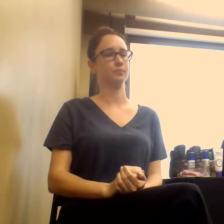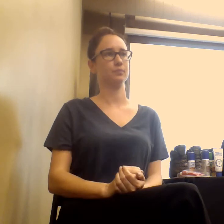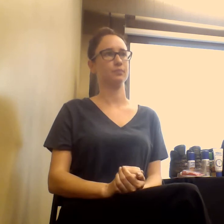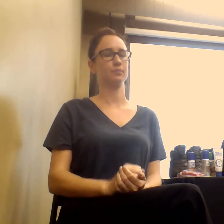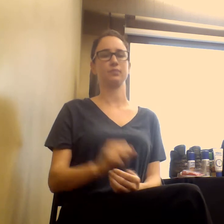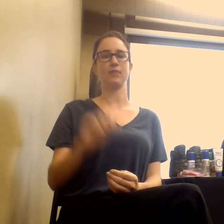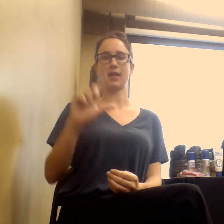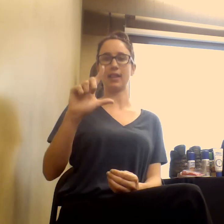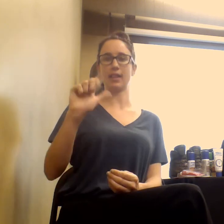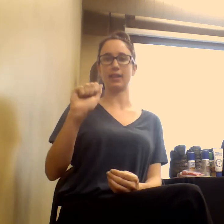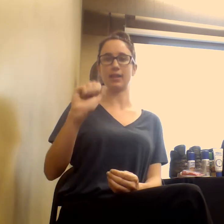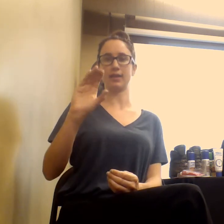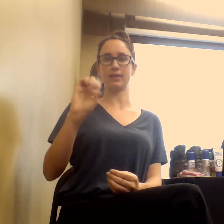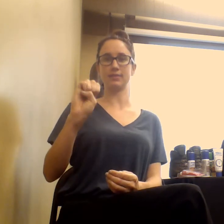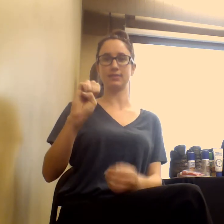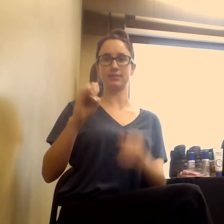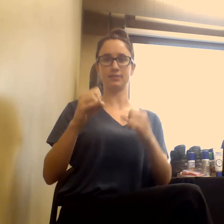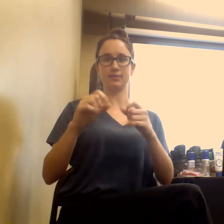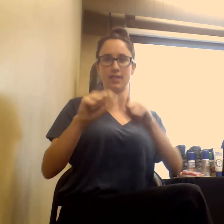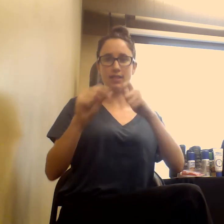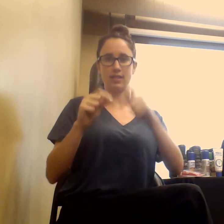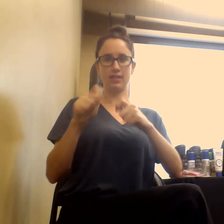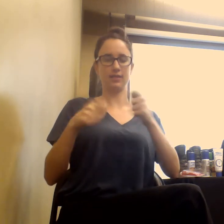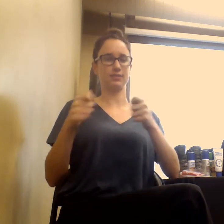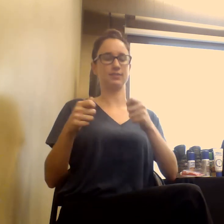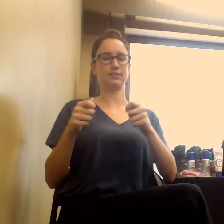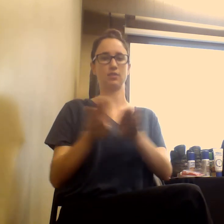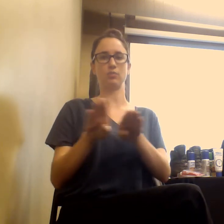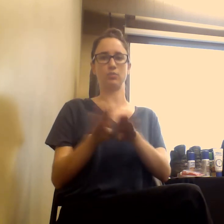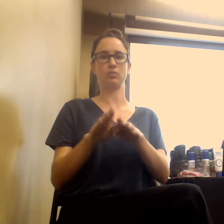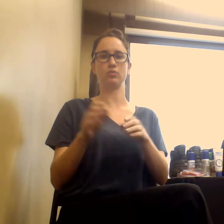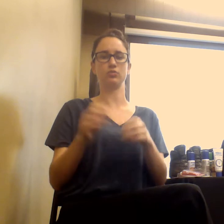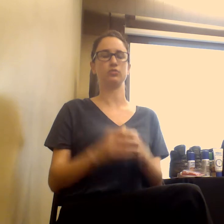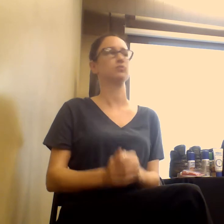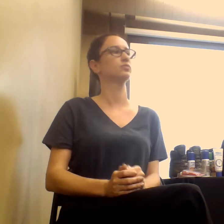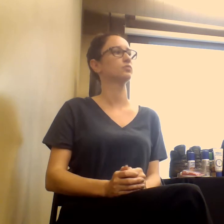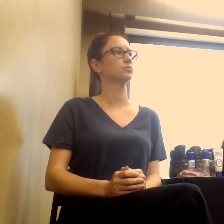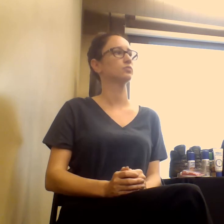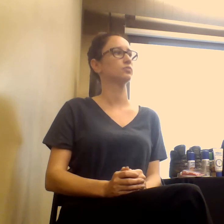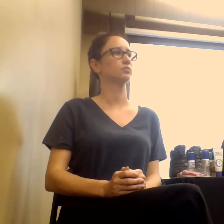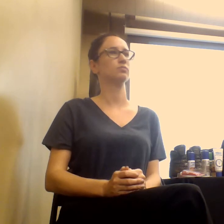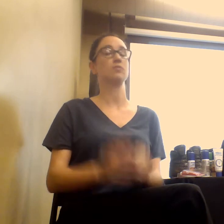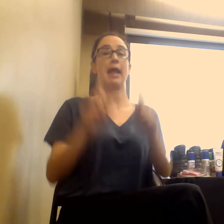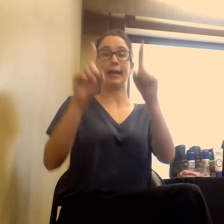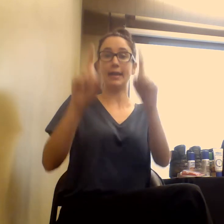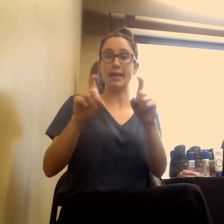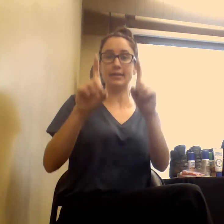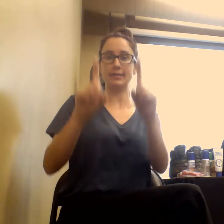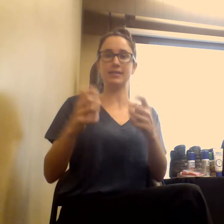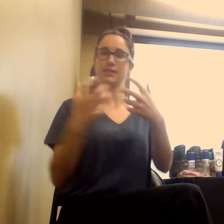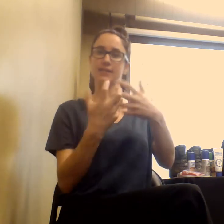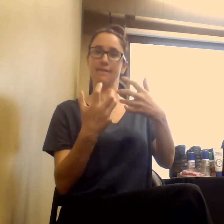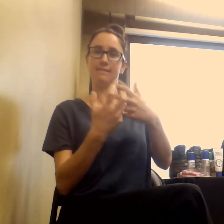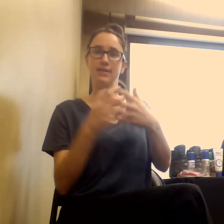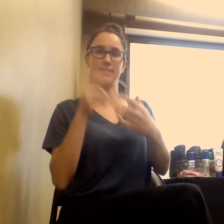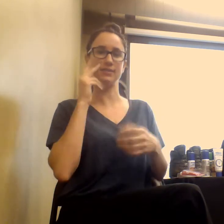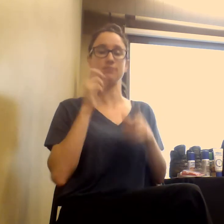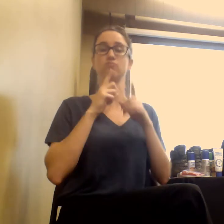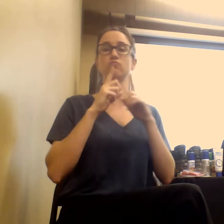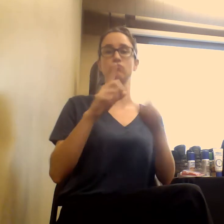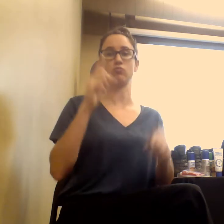when you're trying on the boots to see if it also helps. We'll teach you how to test your fit to see if it's the right boot for you.